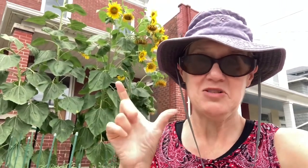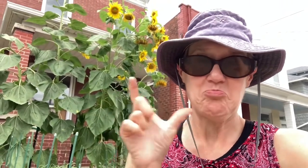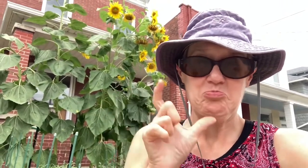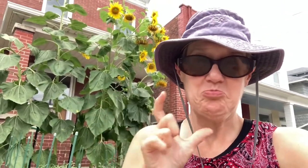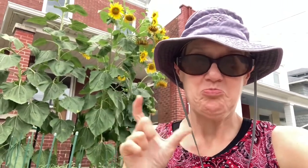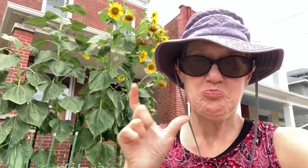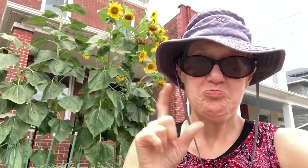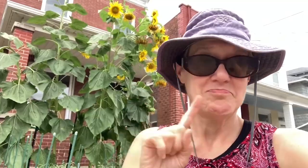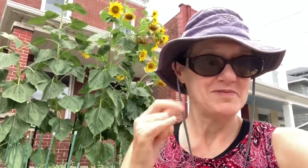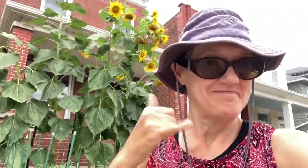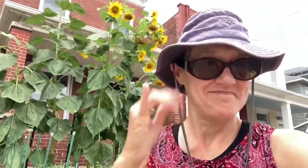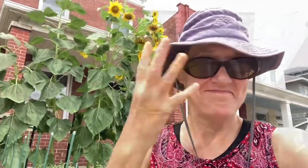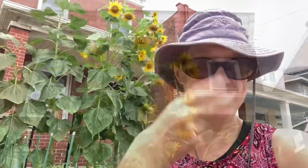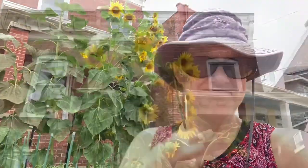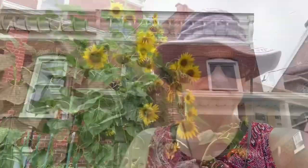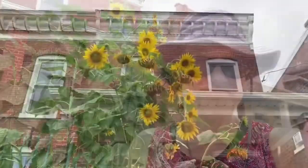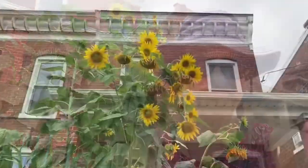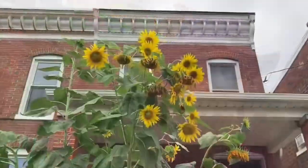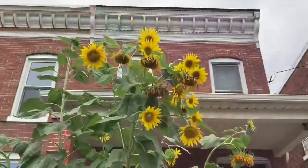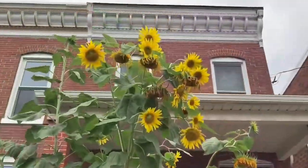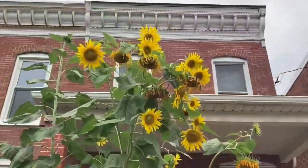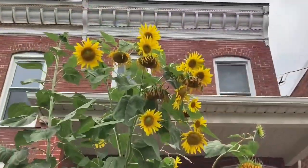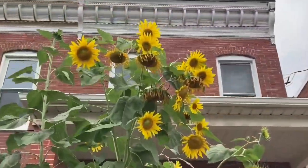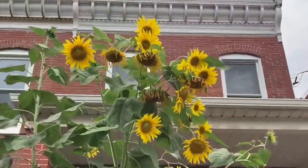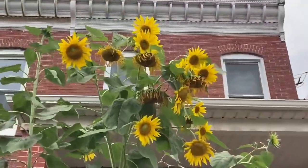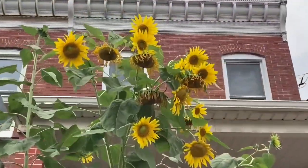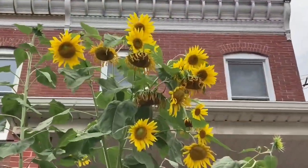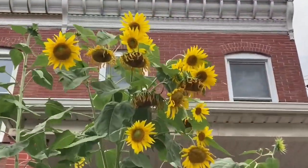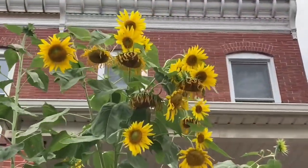2 big heads, and the rest are small, but they're still beautiful.